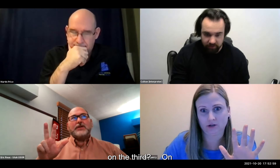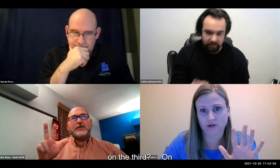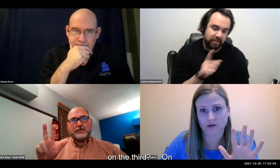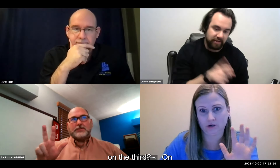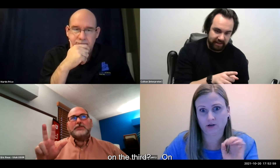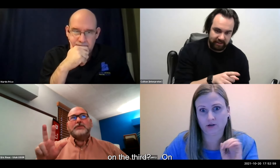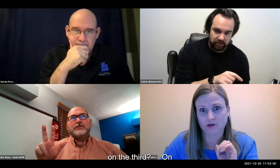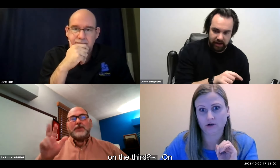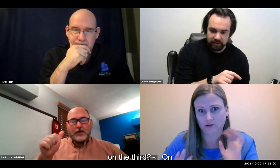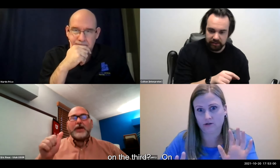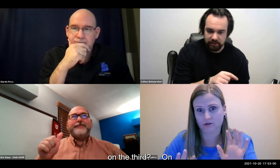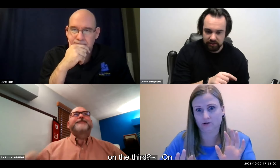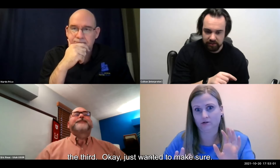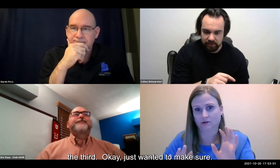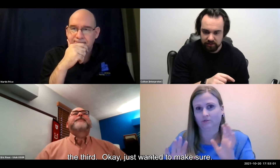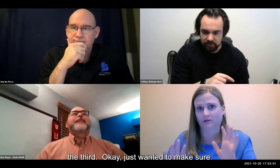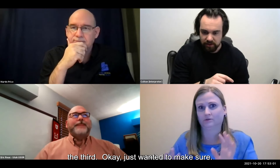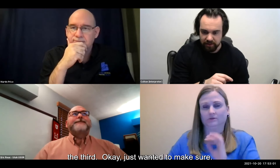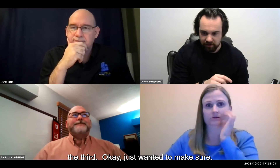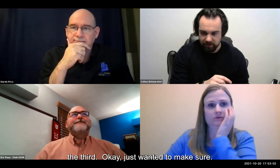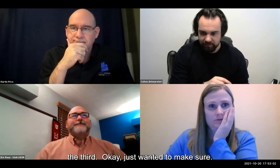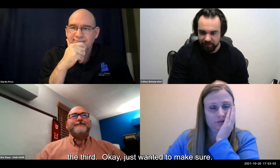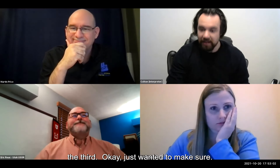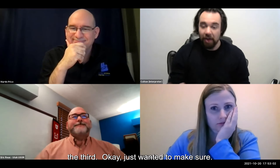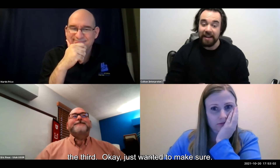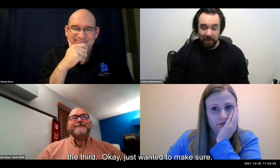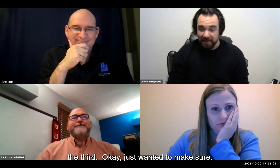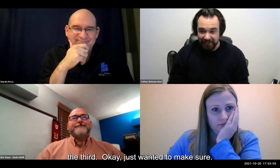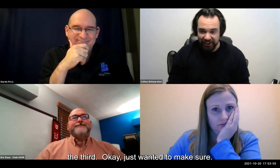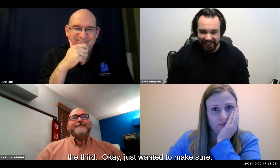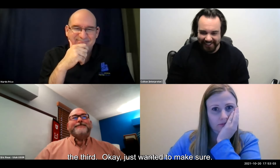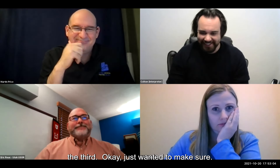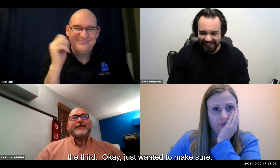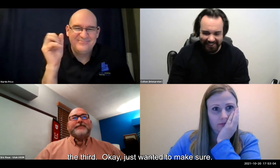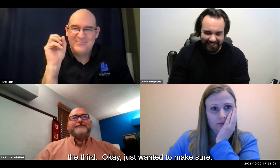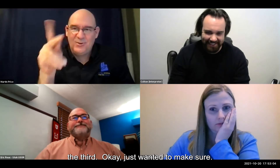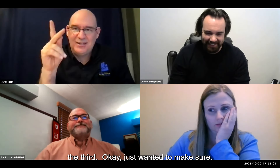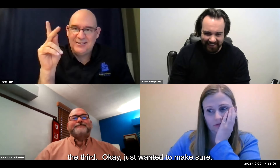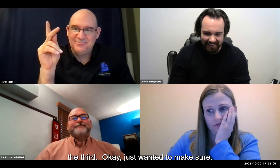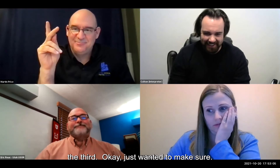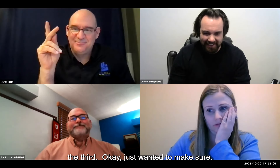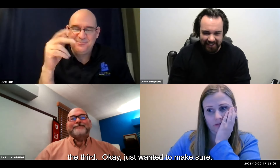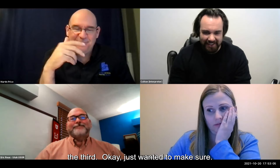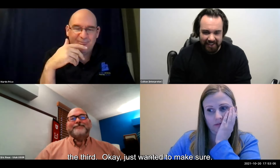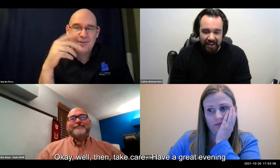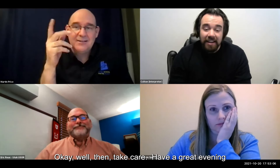3rd? Yes, that's correct. On the 3rd. Okay, just wanted to make sure.